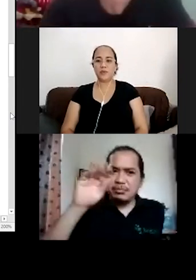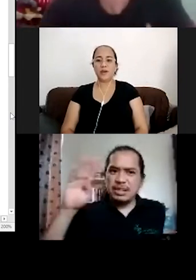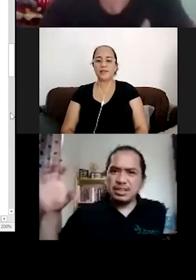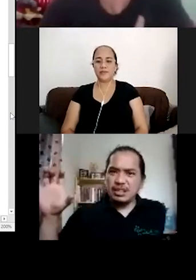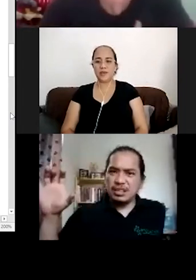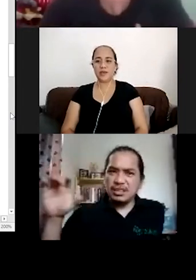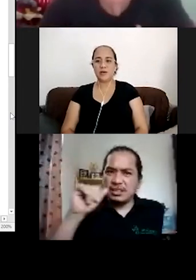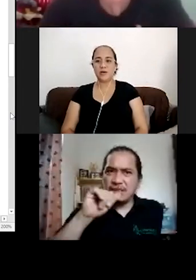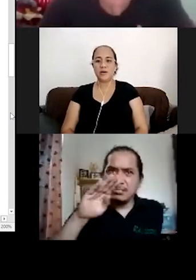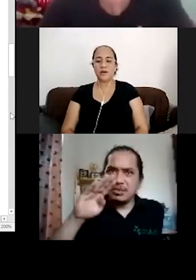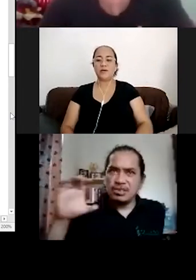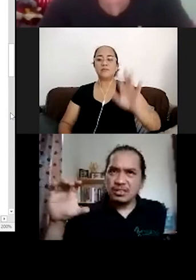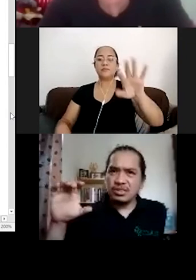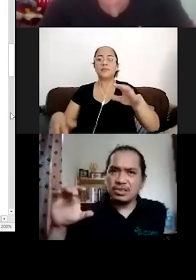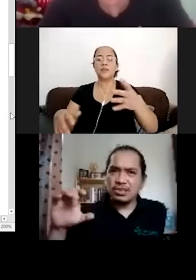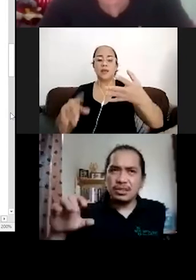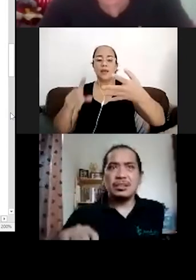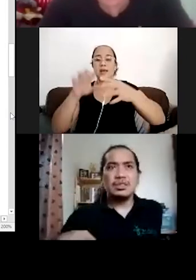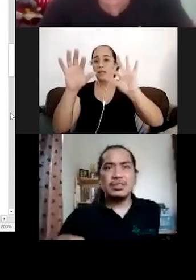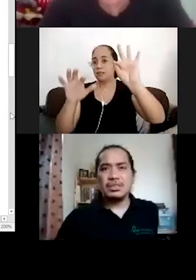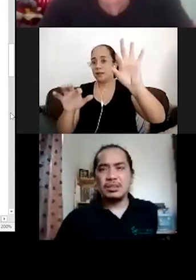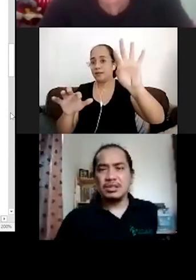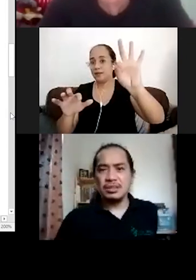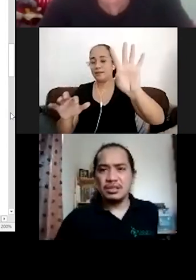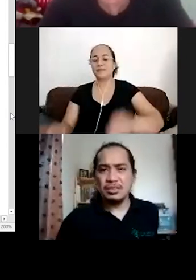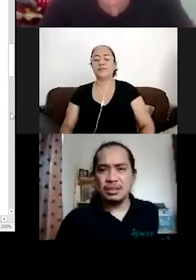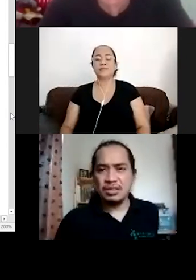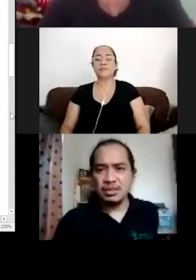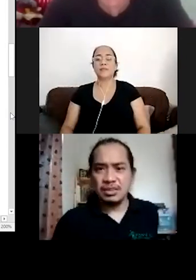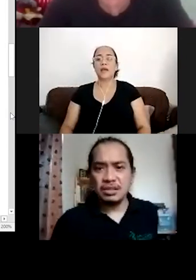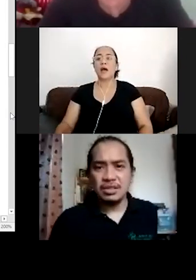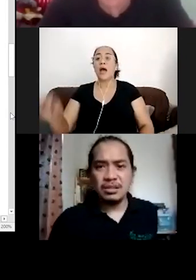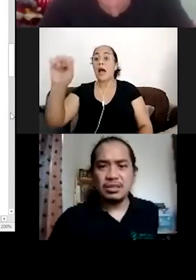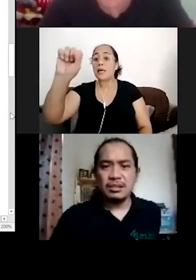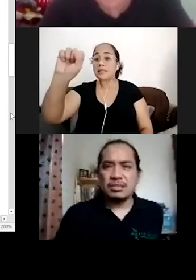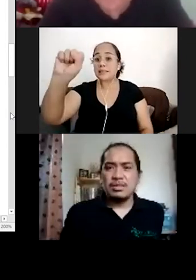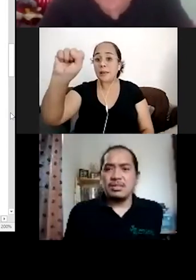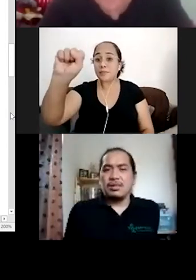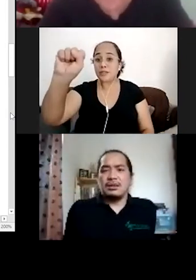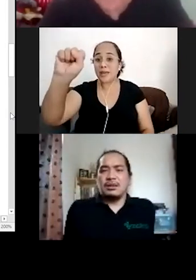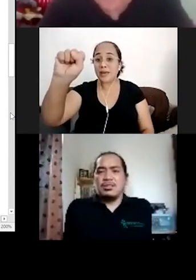Where is the number 19? Where is the subject in the embedded clause?